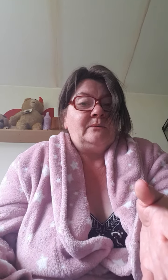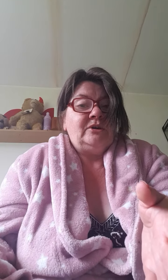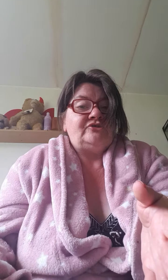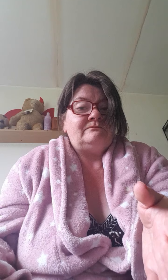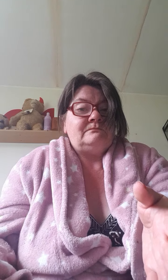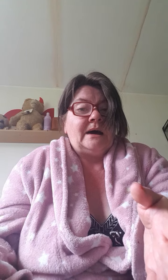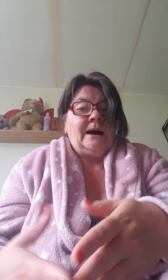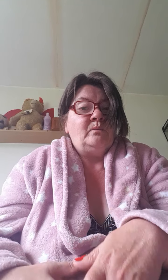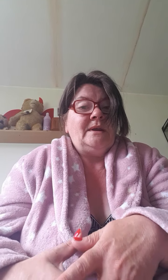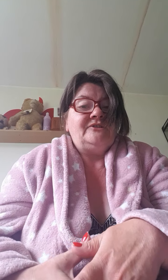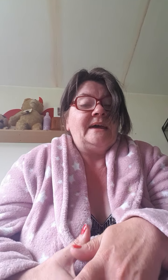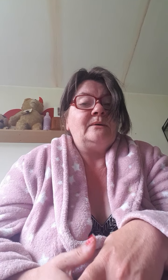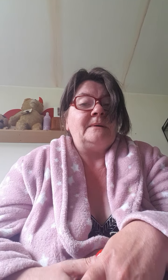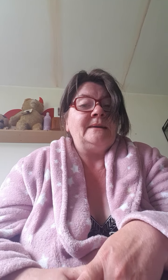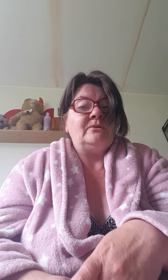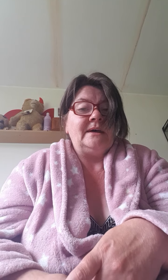language, I'm willing to help anybody.